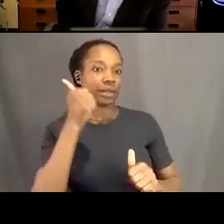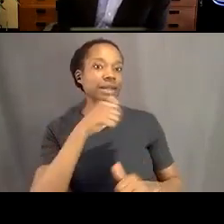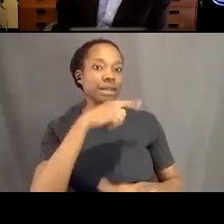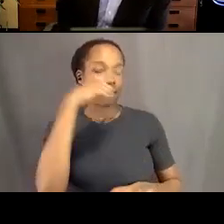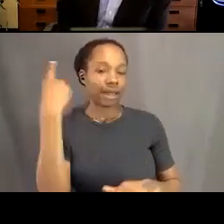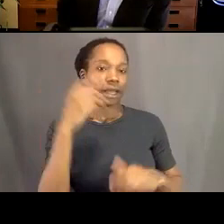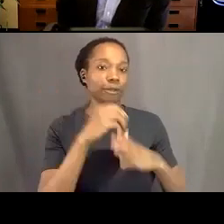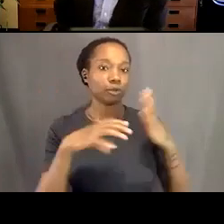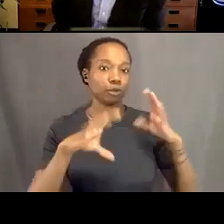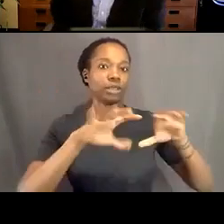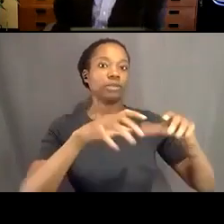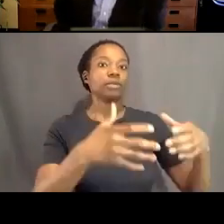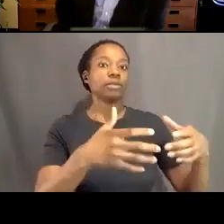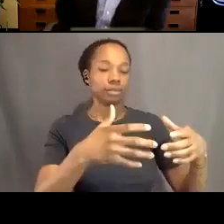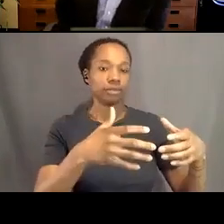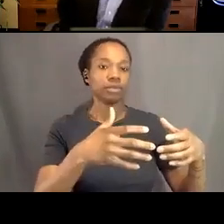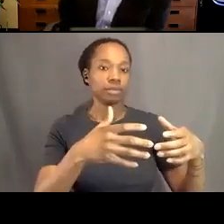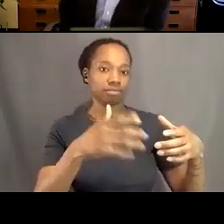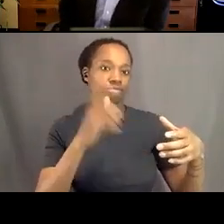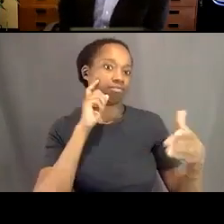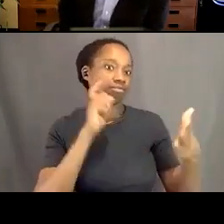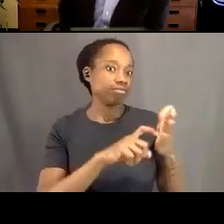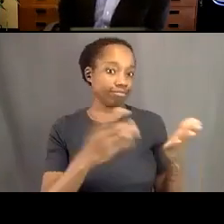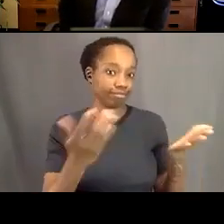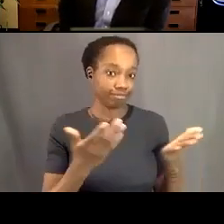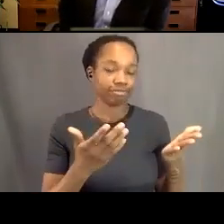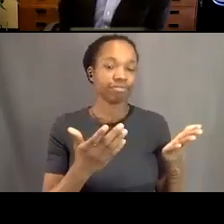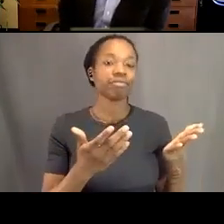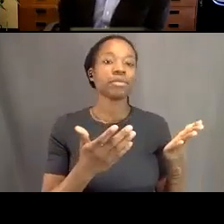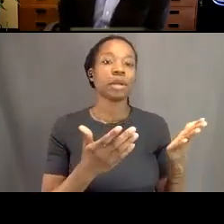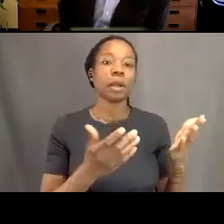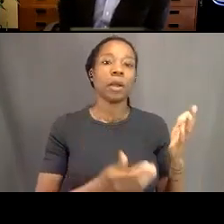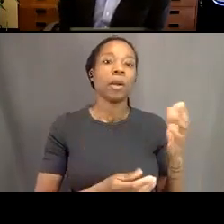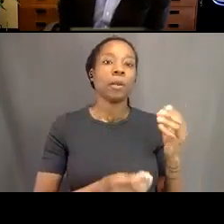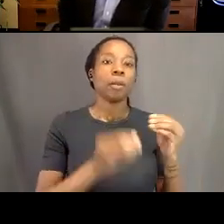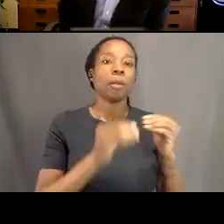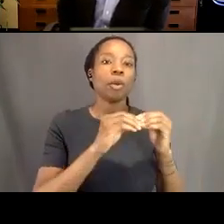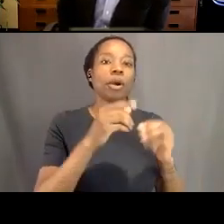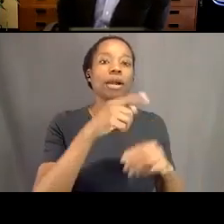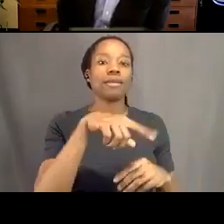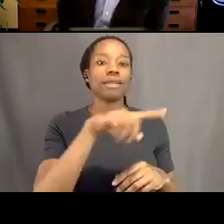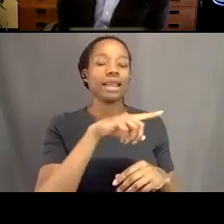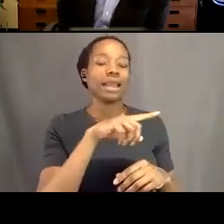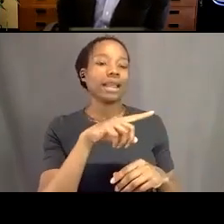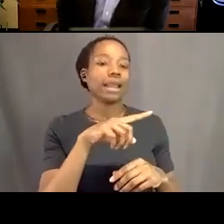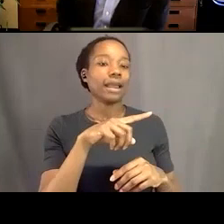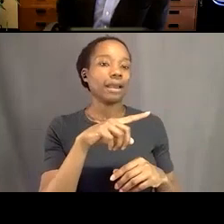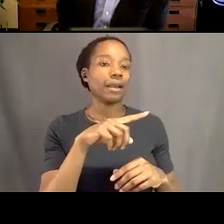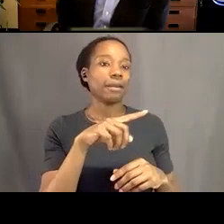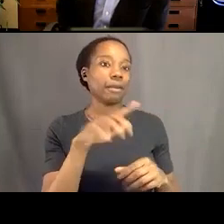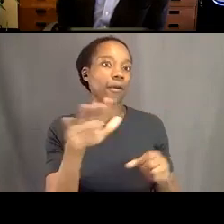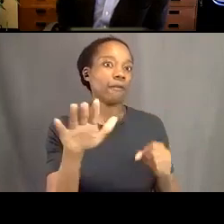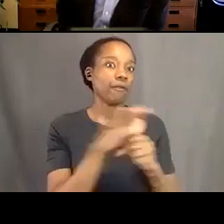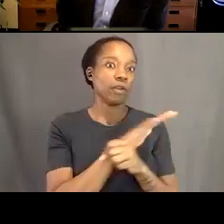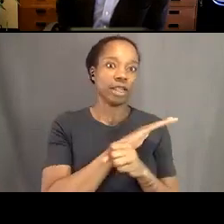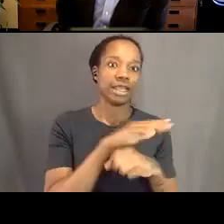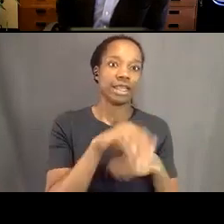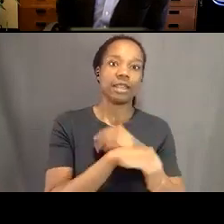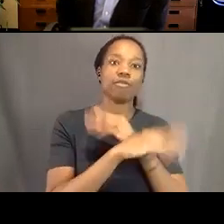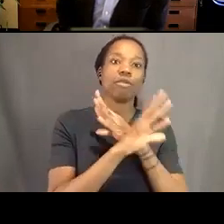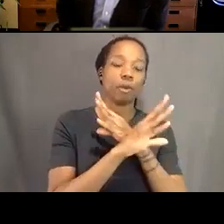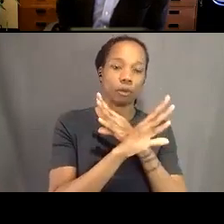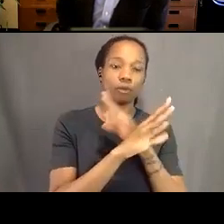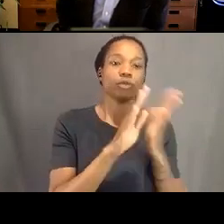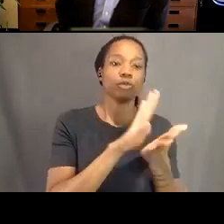is a much higher proportion of them who are fully remote in orange. And obviously that is in many